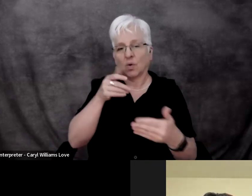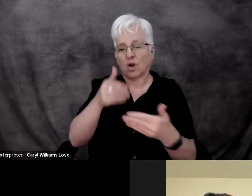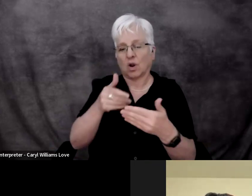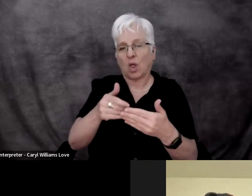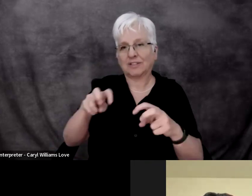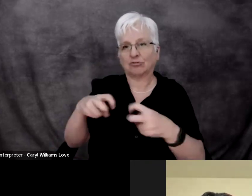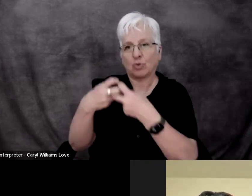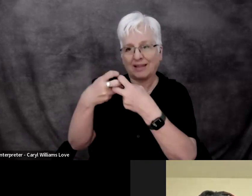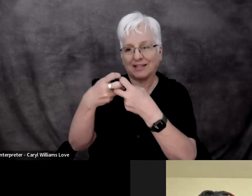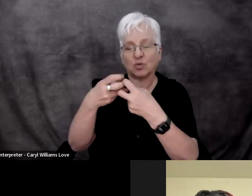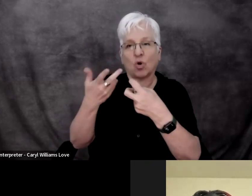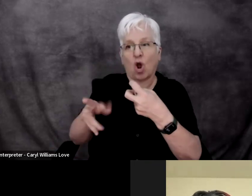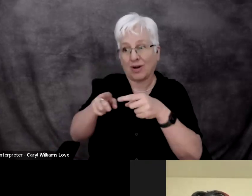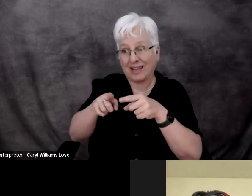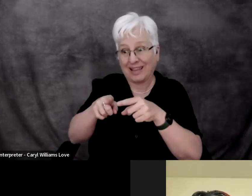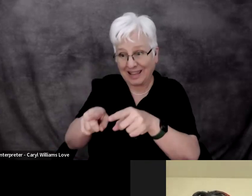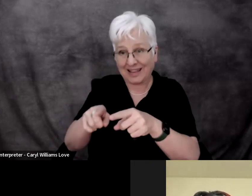or in crisis.